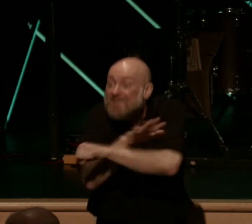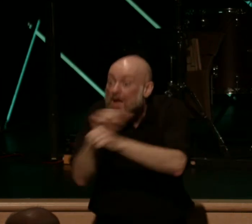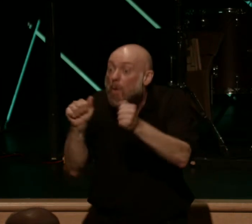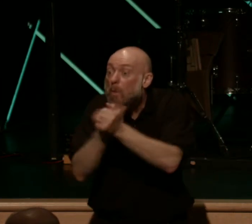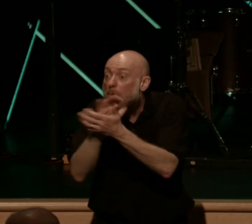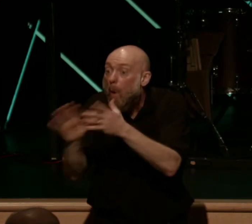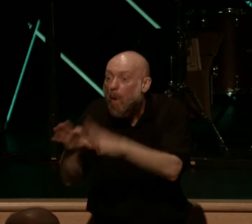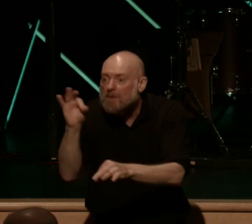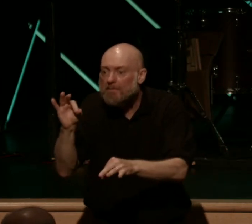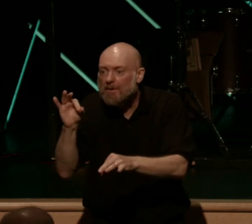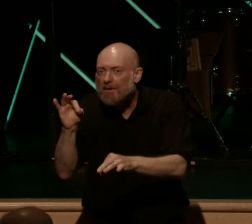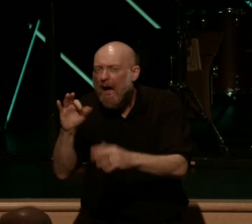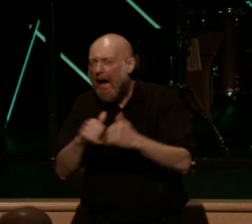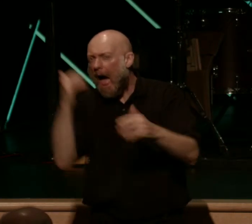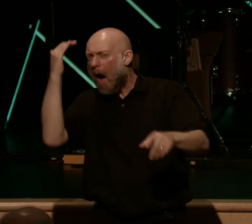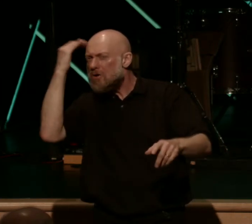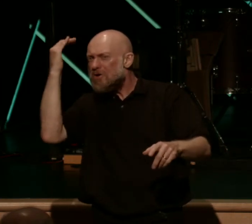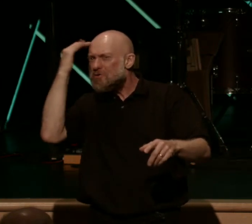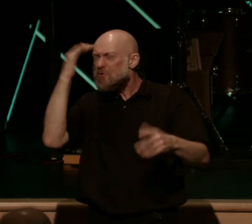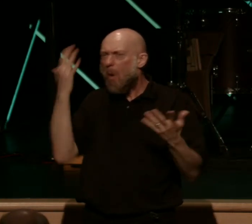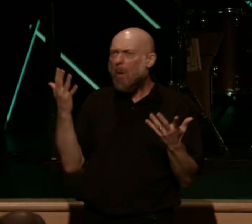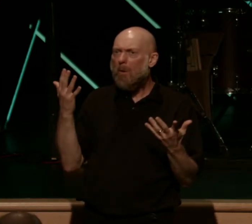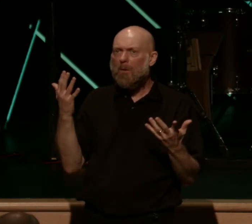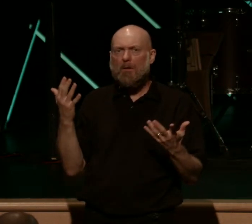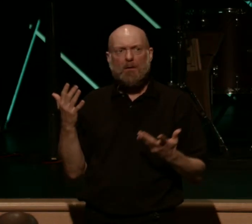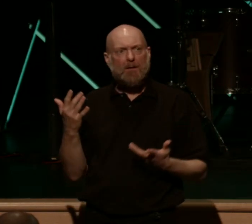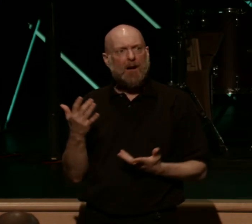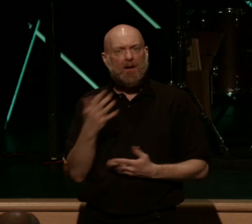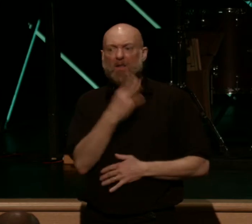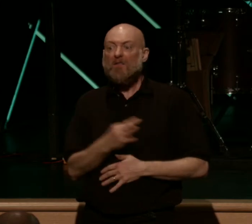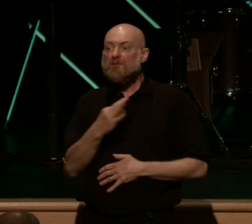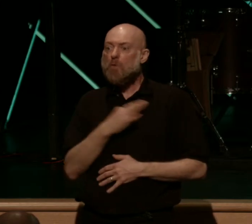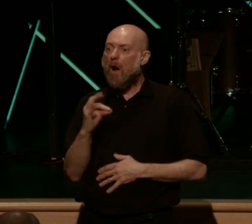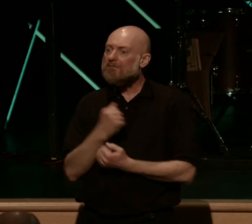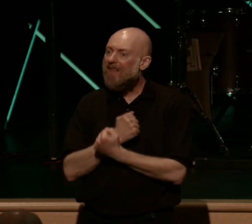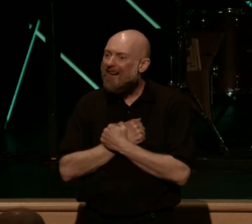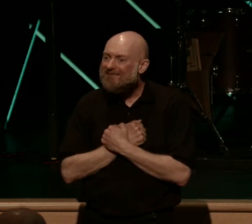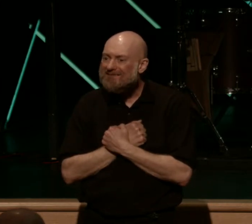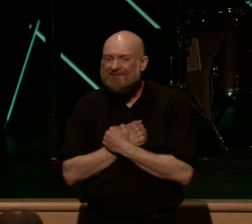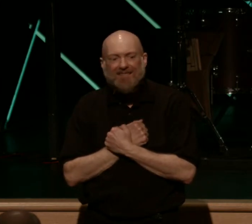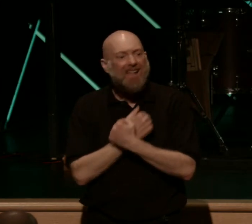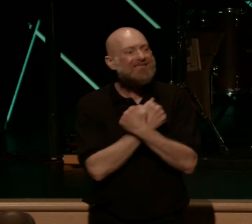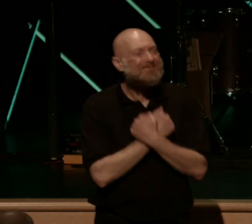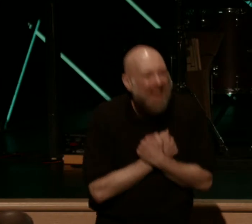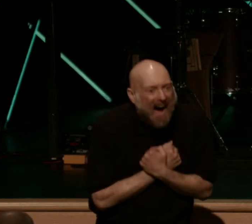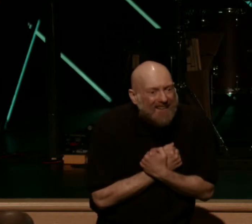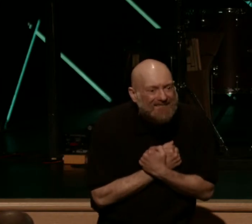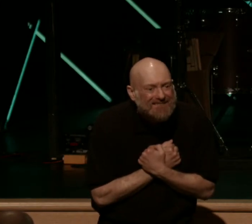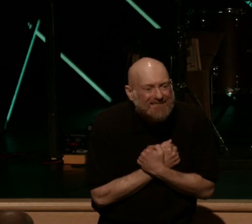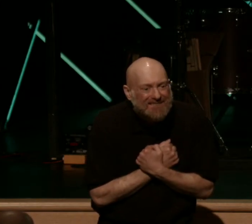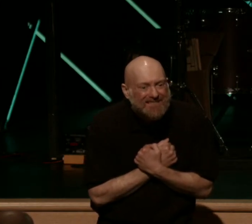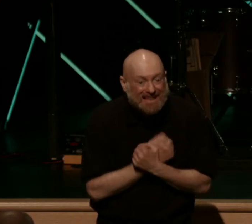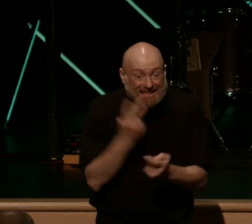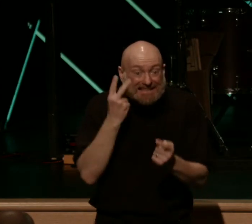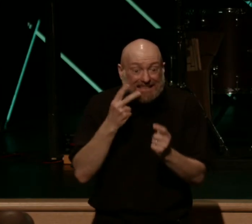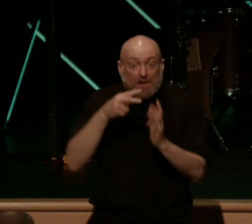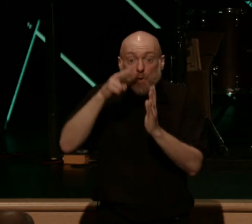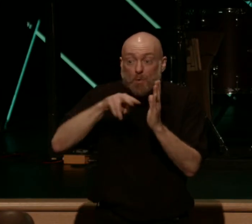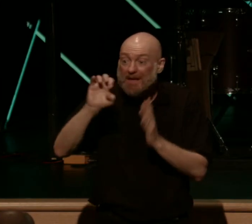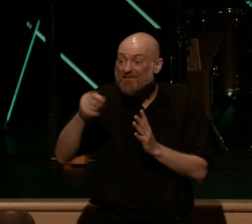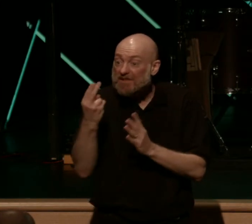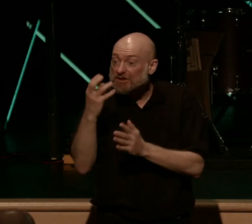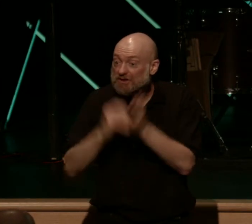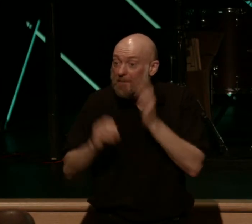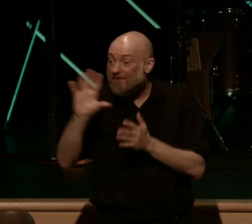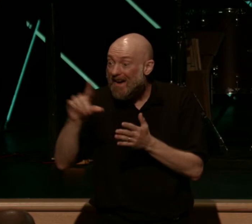the Spirit will be working, producing fruit. Here's the first evidence. It's love. Have a look again at Ephesians chapter